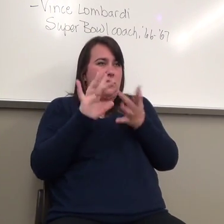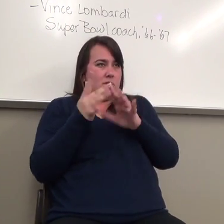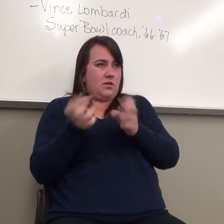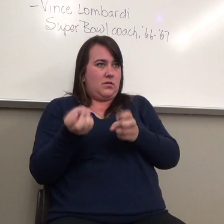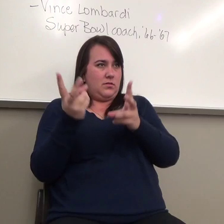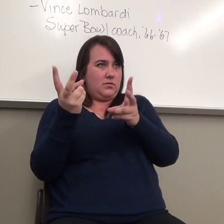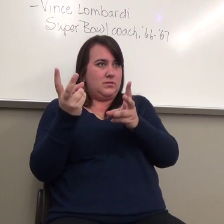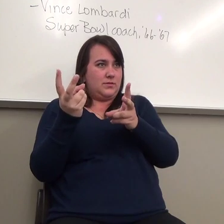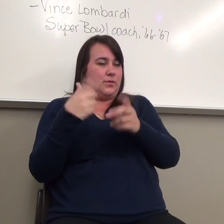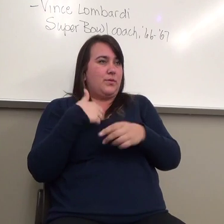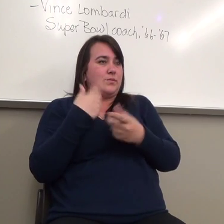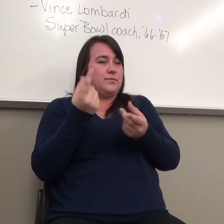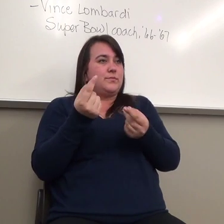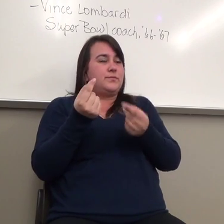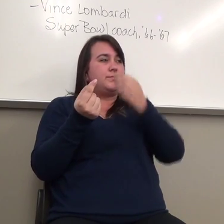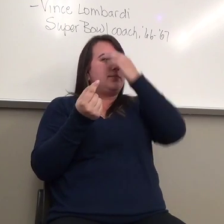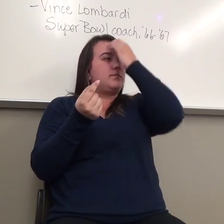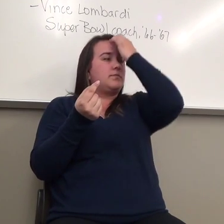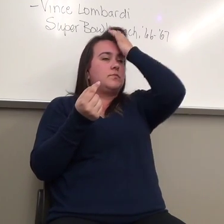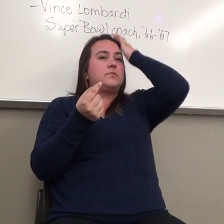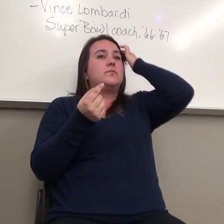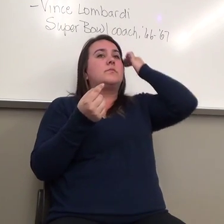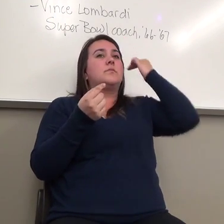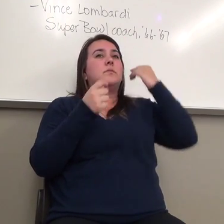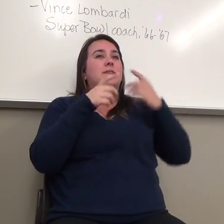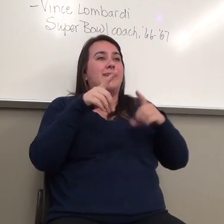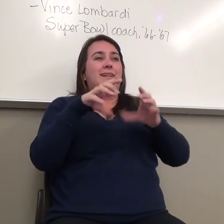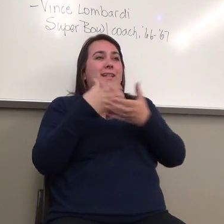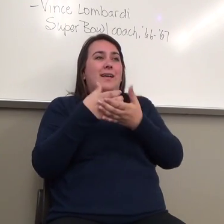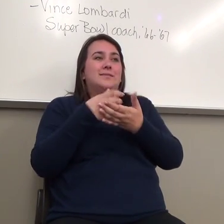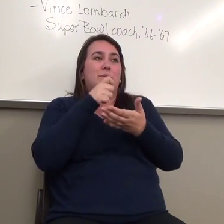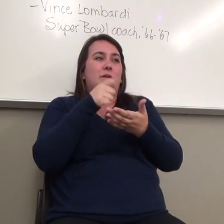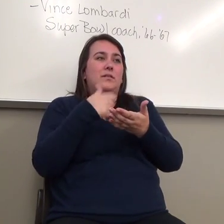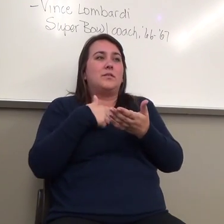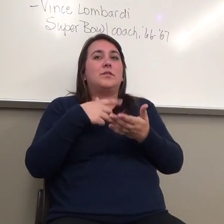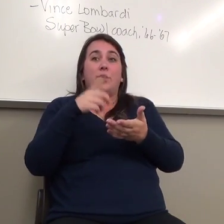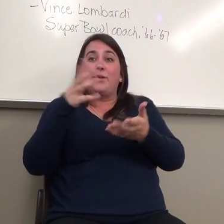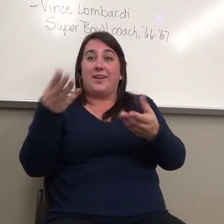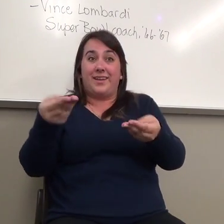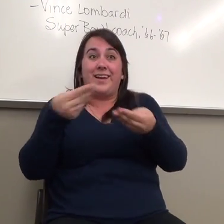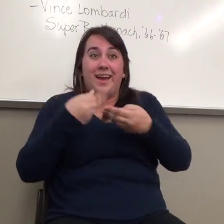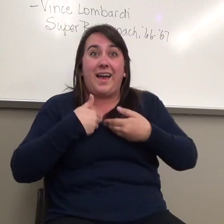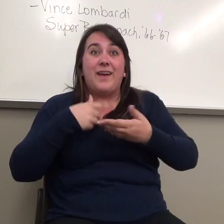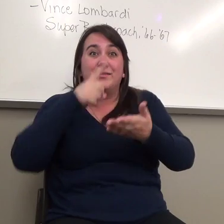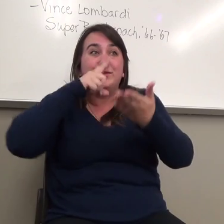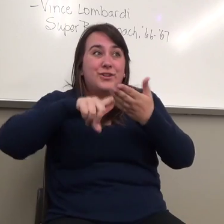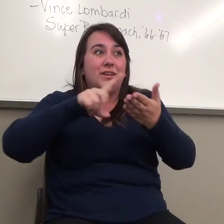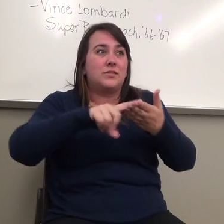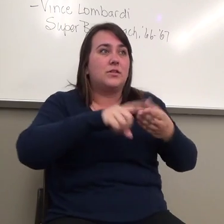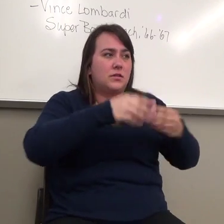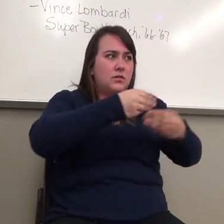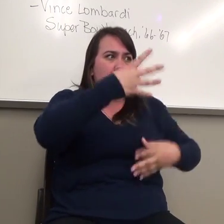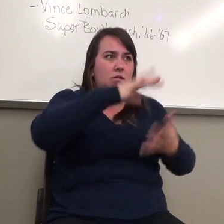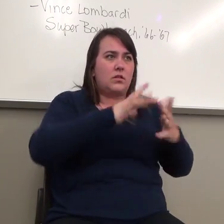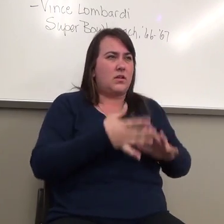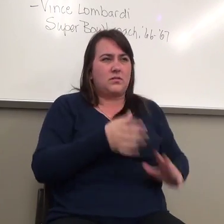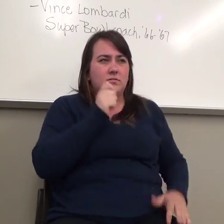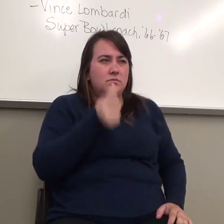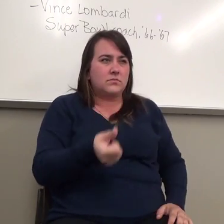going to do is, so I'm not going to take any time in class to check them, but what I'm going to do is I'm going to look